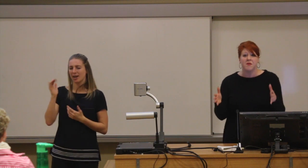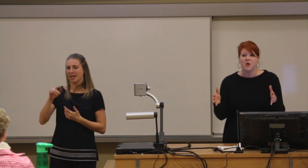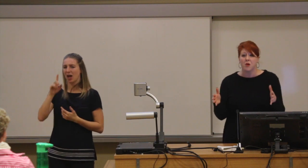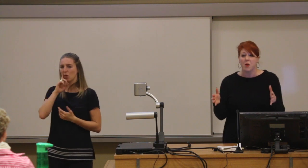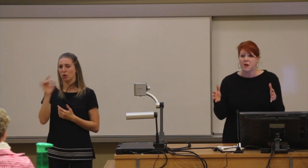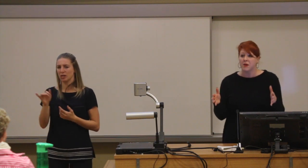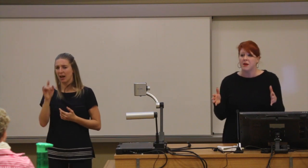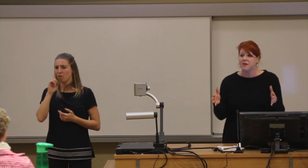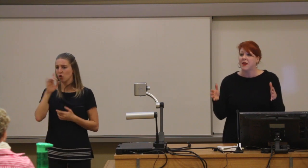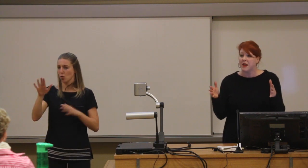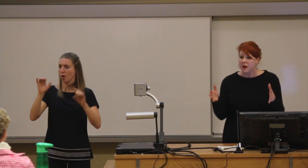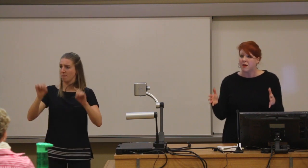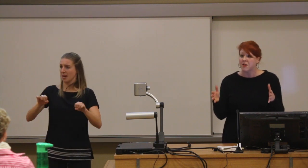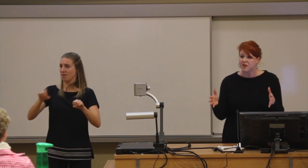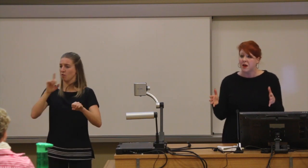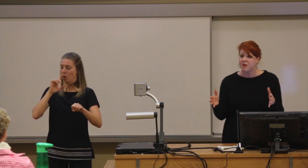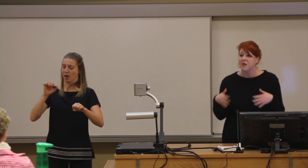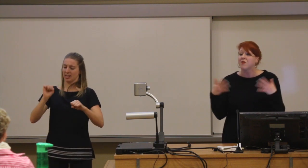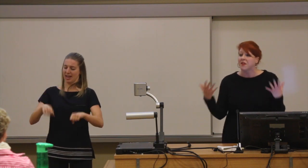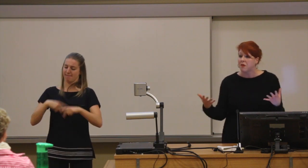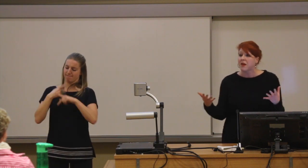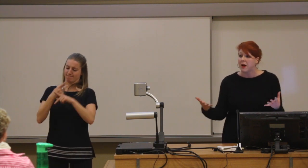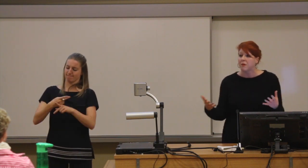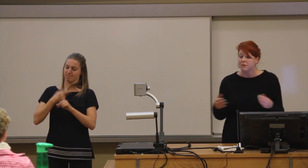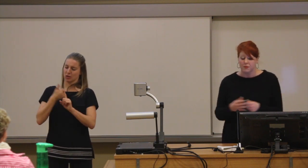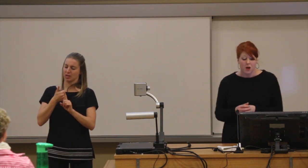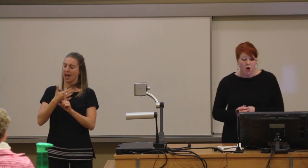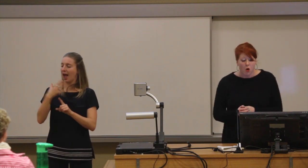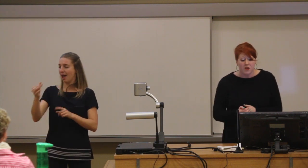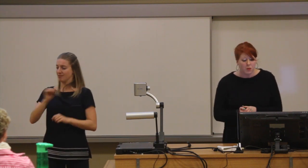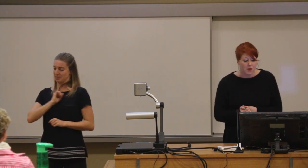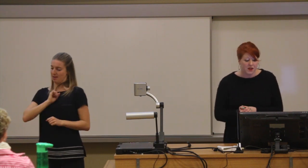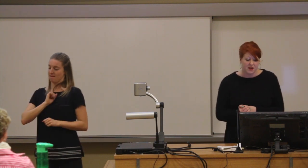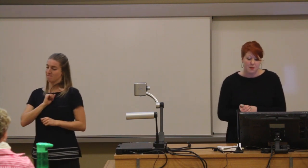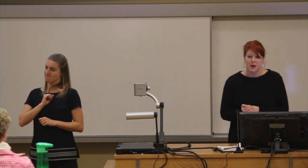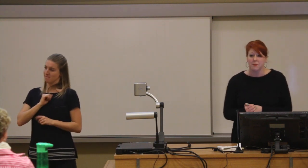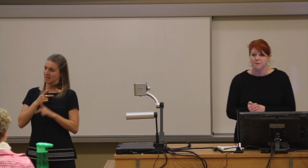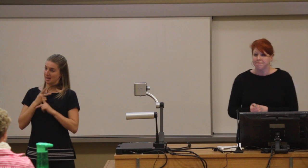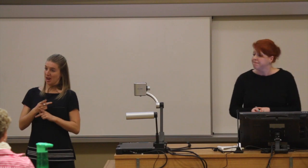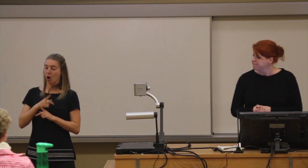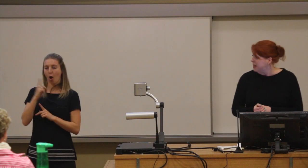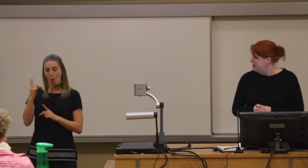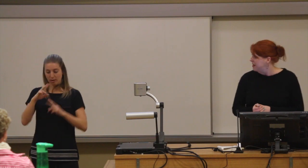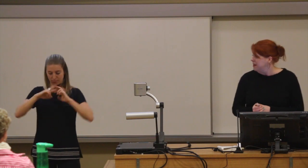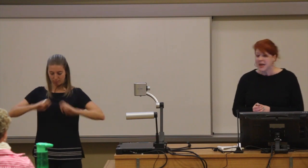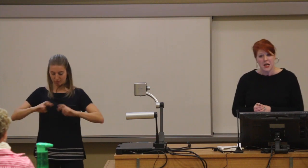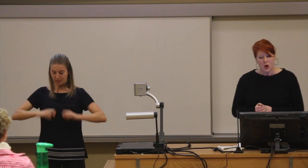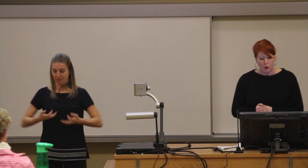terms of your ability to take care of yourself and your self-care? Always worth examining.